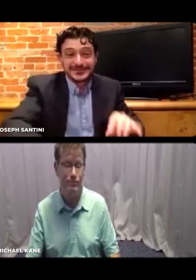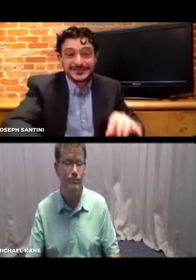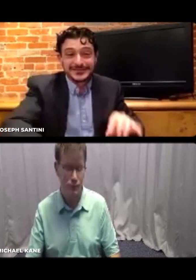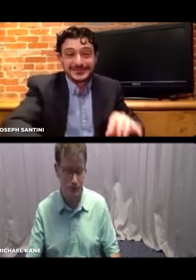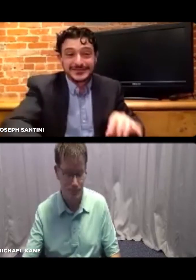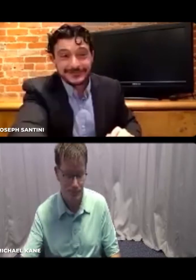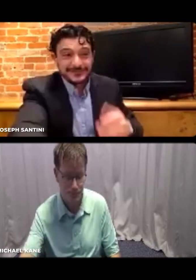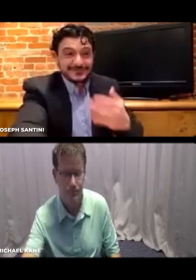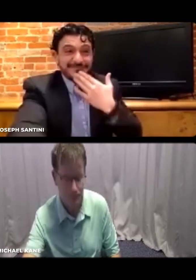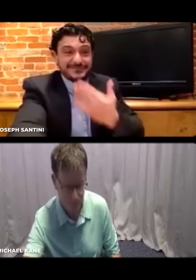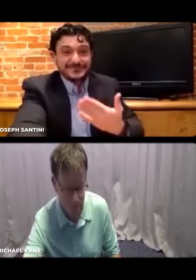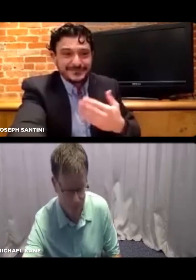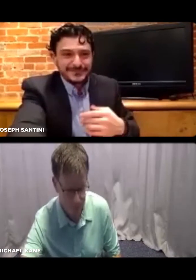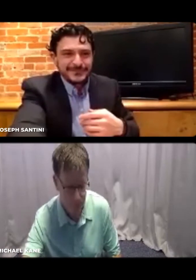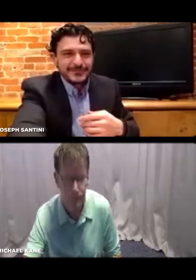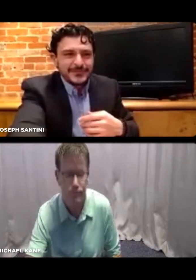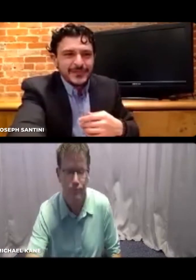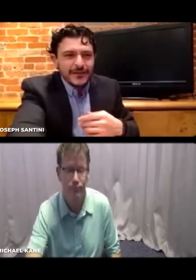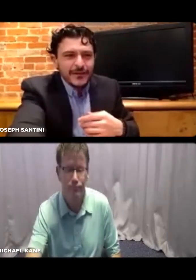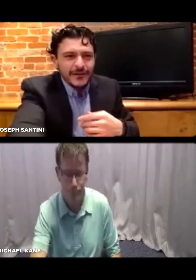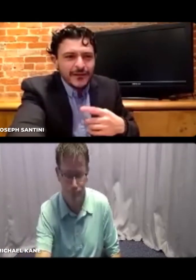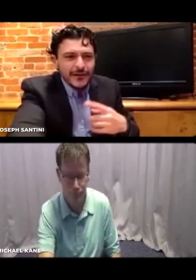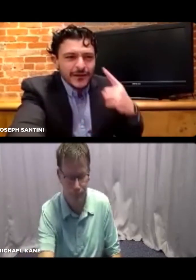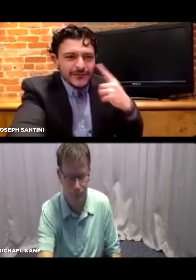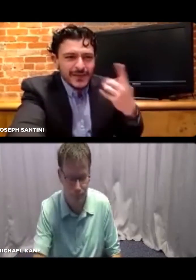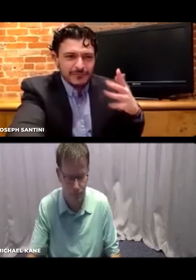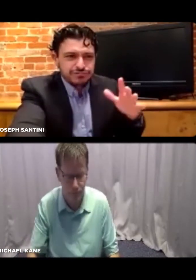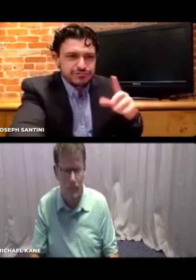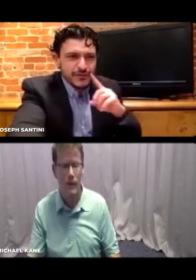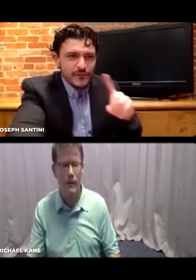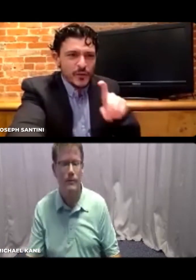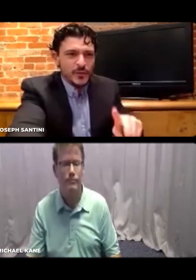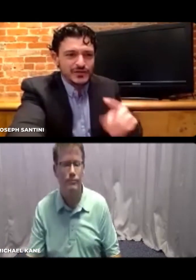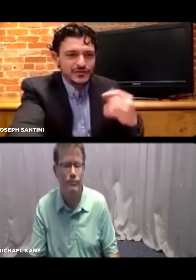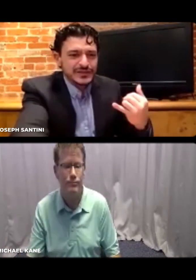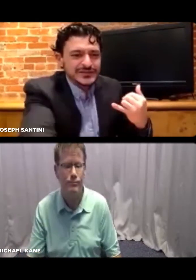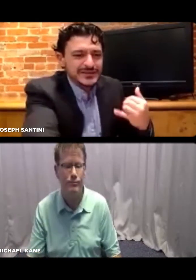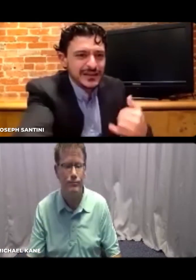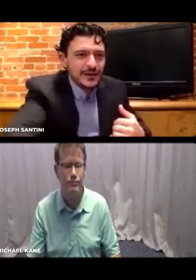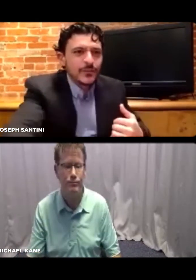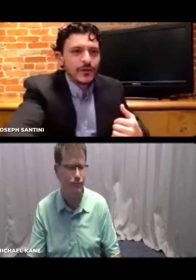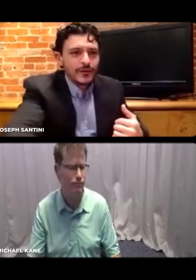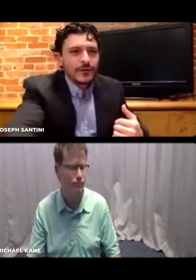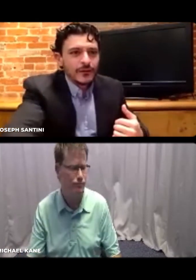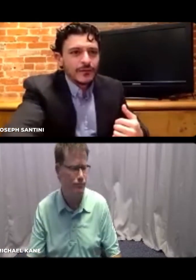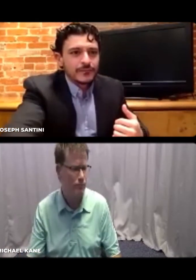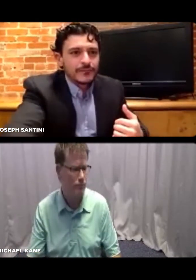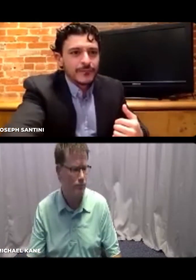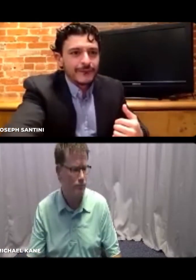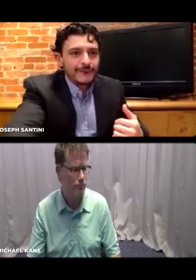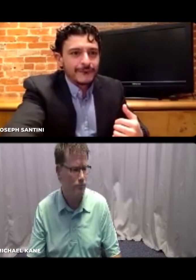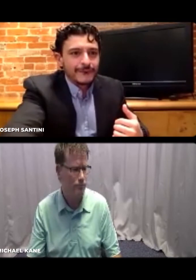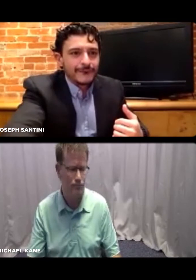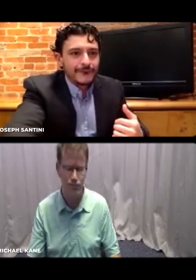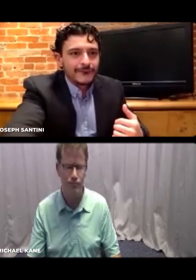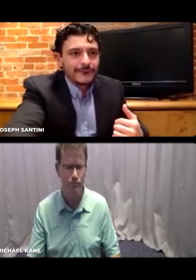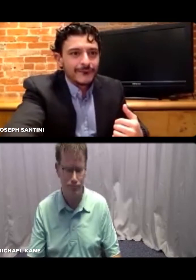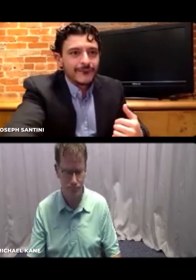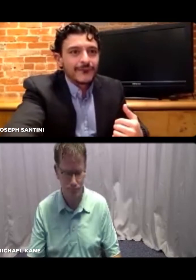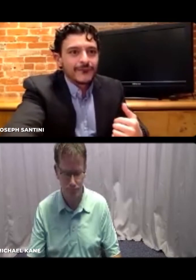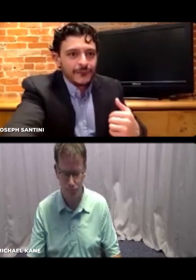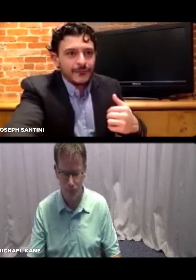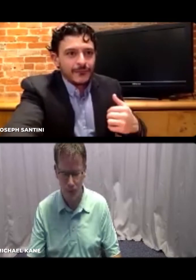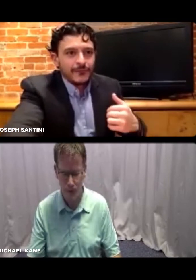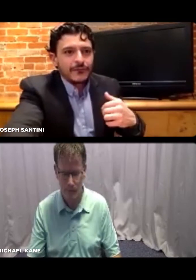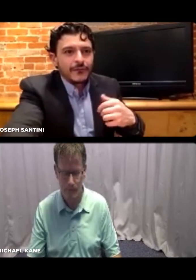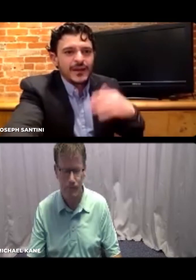own decisions. Mm-hmm. I think we've responded to most of the Q&A questions.